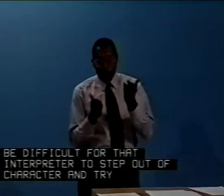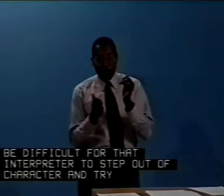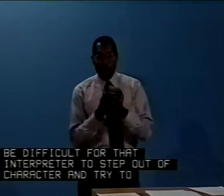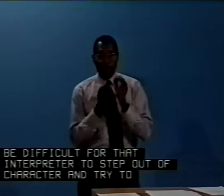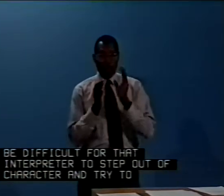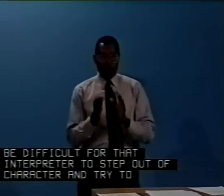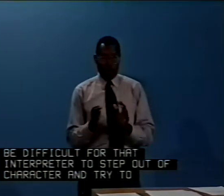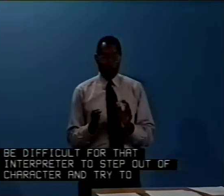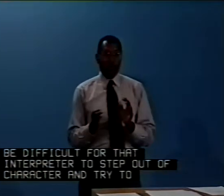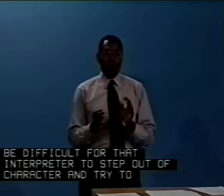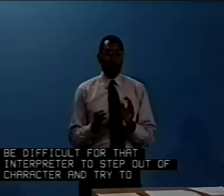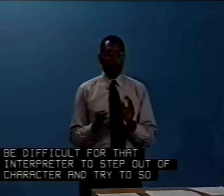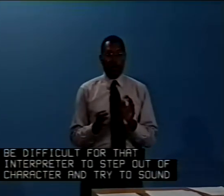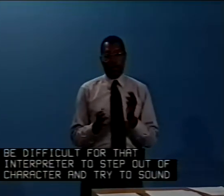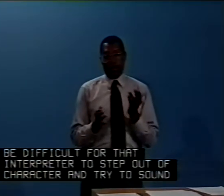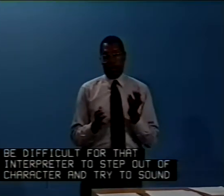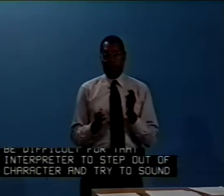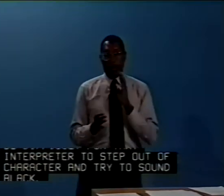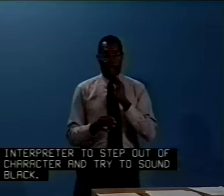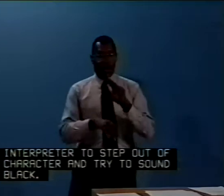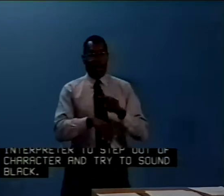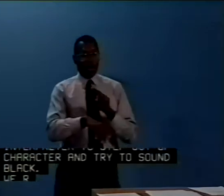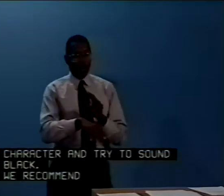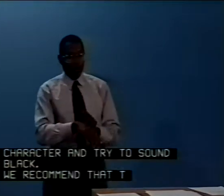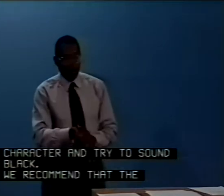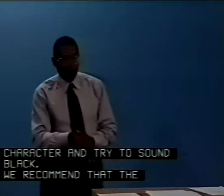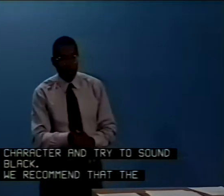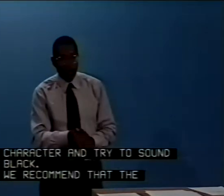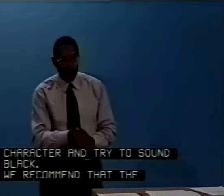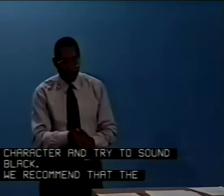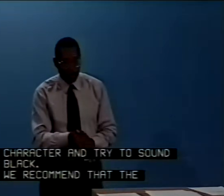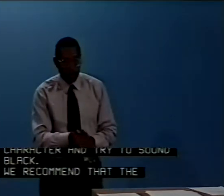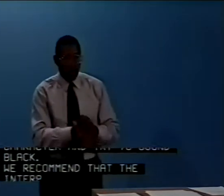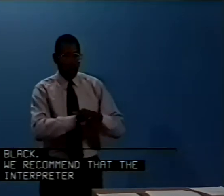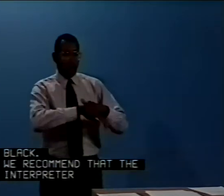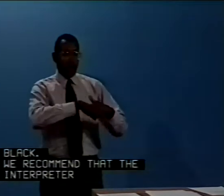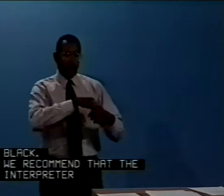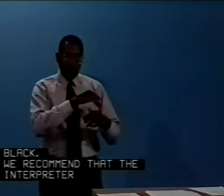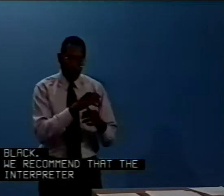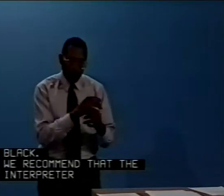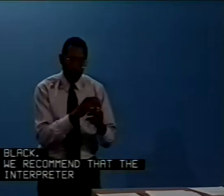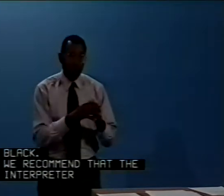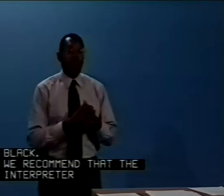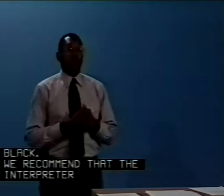We recommend that the interpreter be natural, comfortable